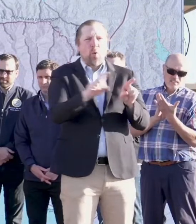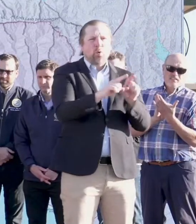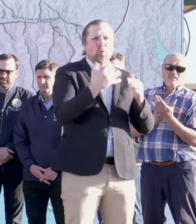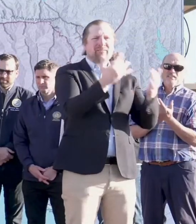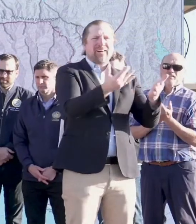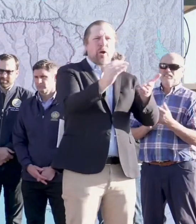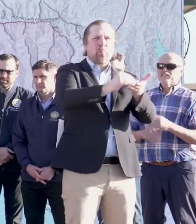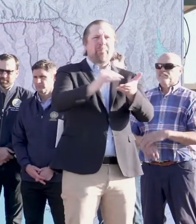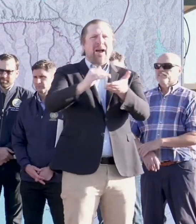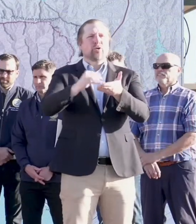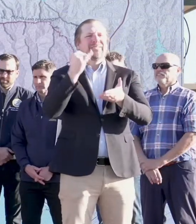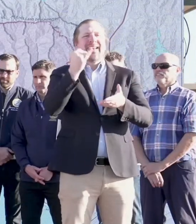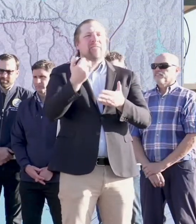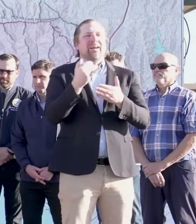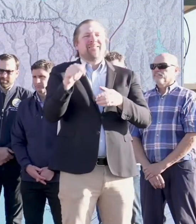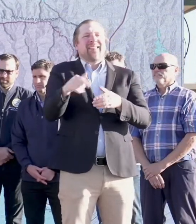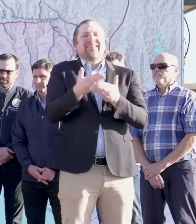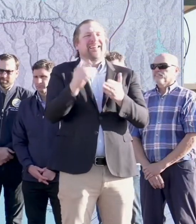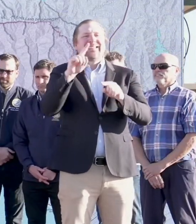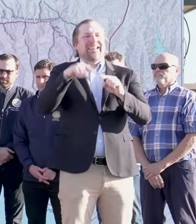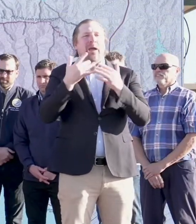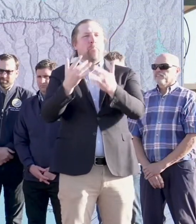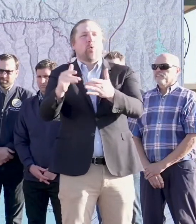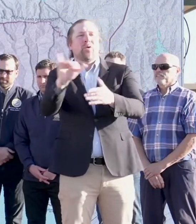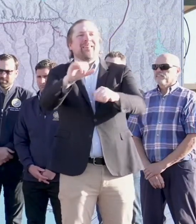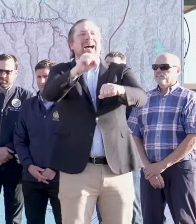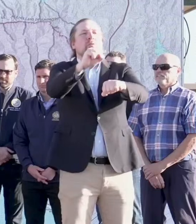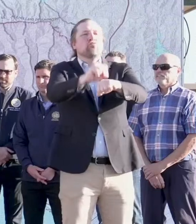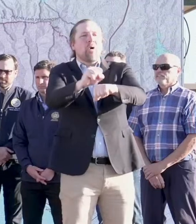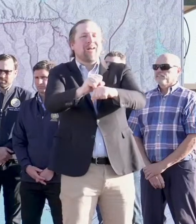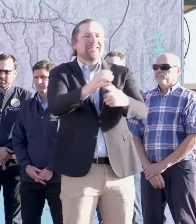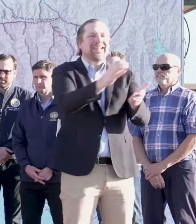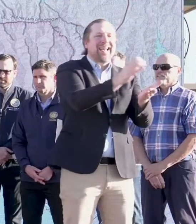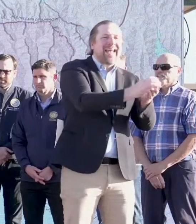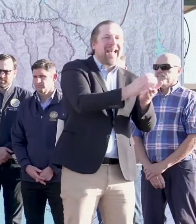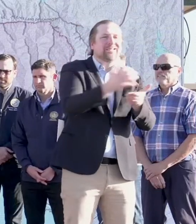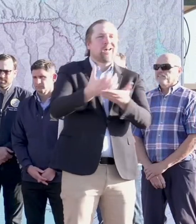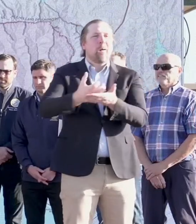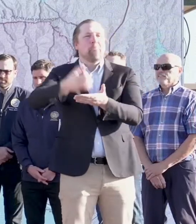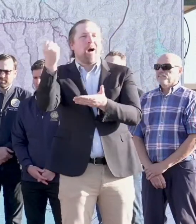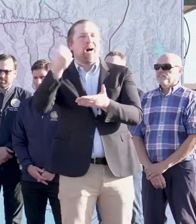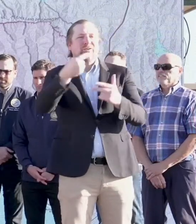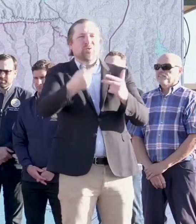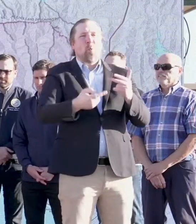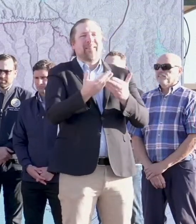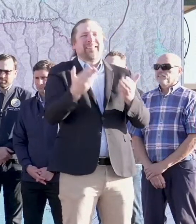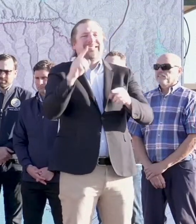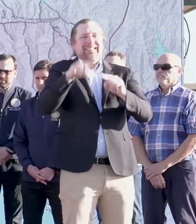on non-combustible materials, such as rocks, cans, bottles, etc.